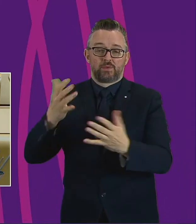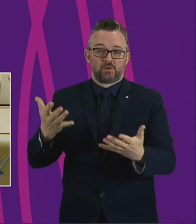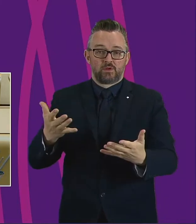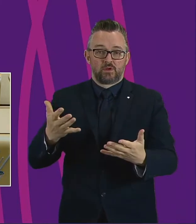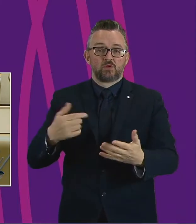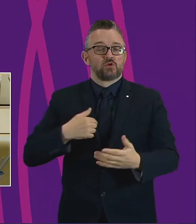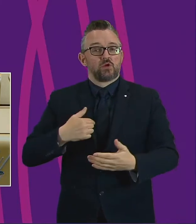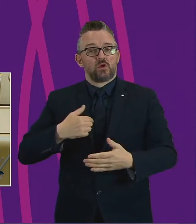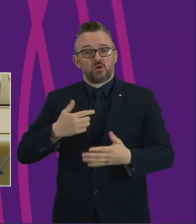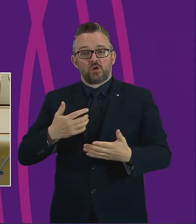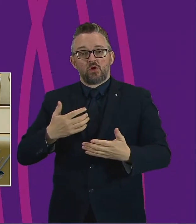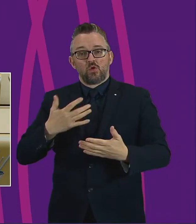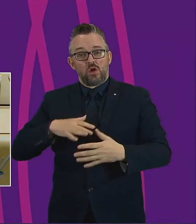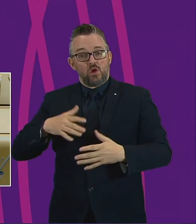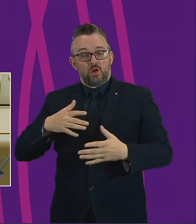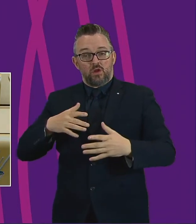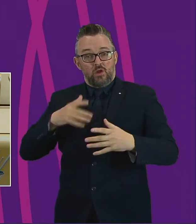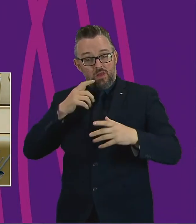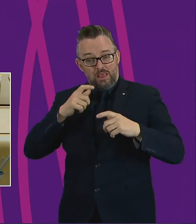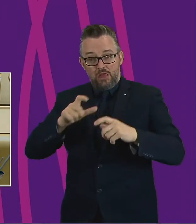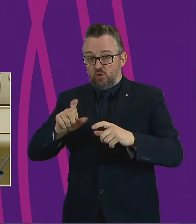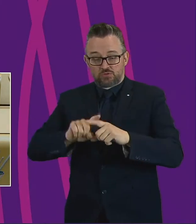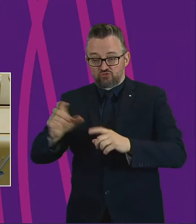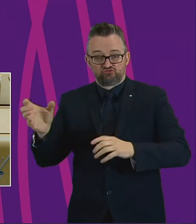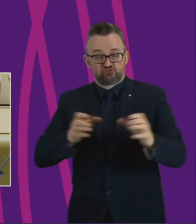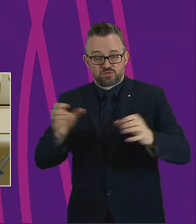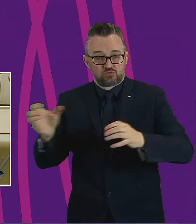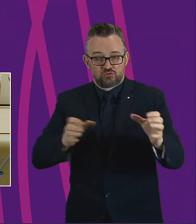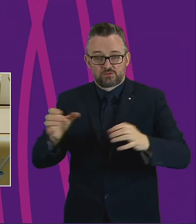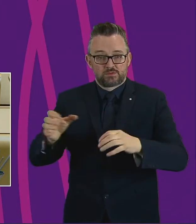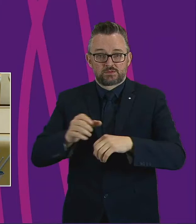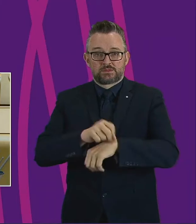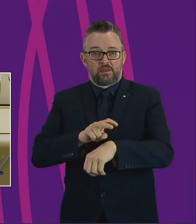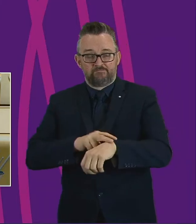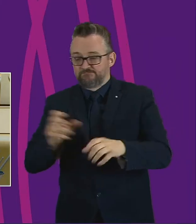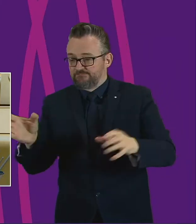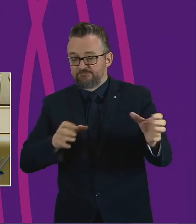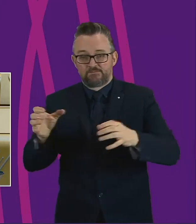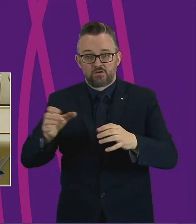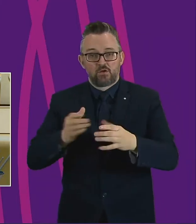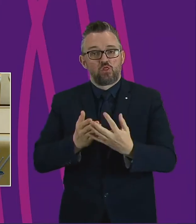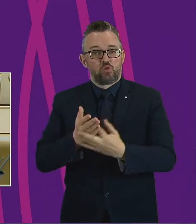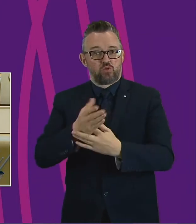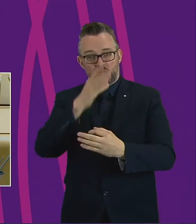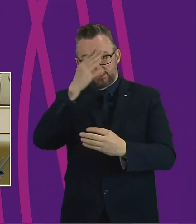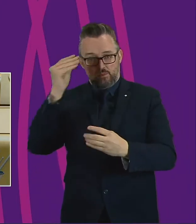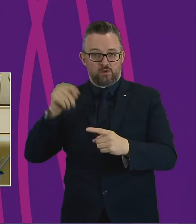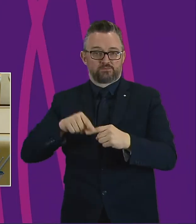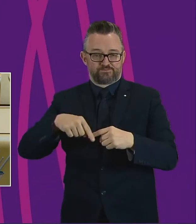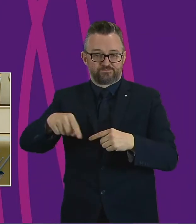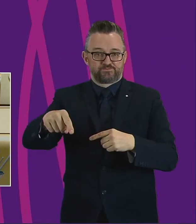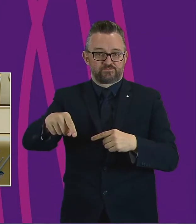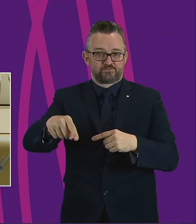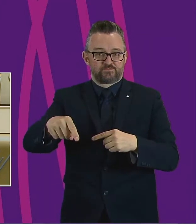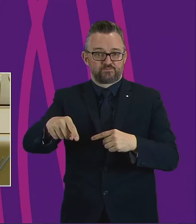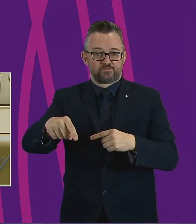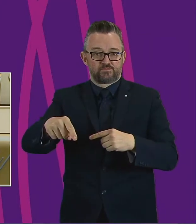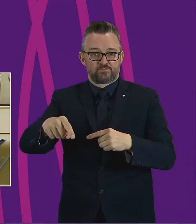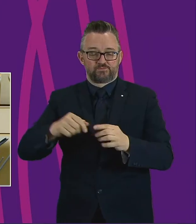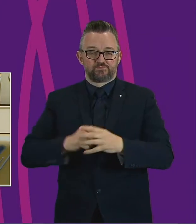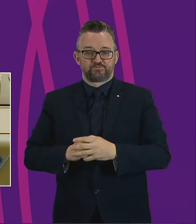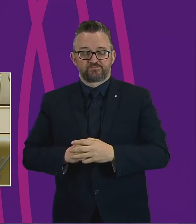will continue that iterative recruitment exercise over the summer period, as well as what we have achieved to